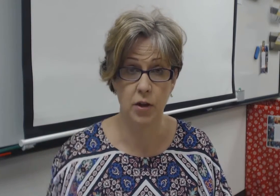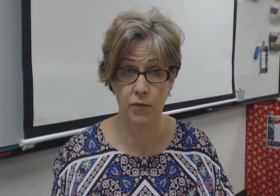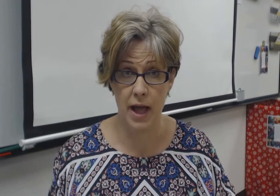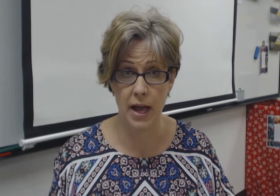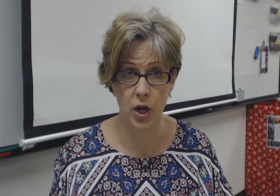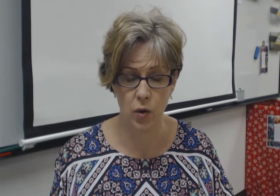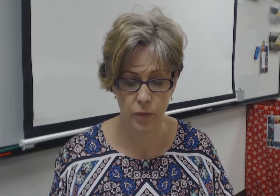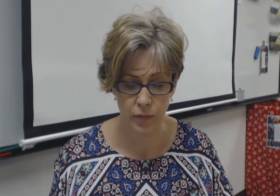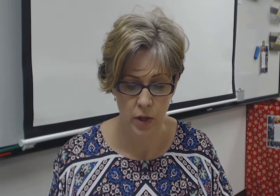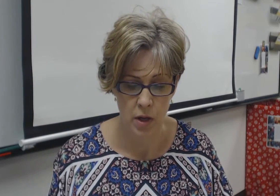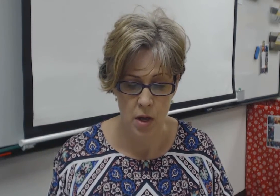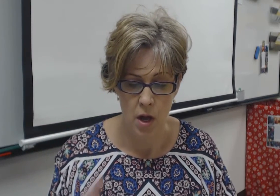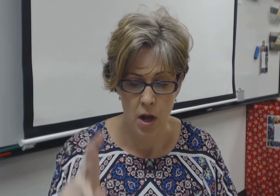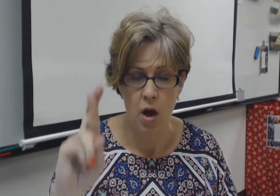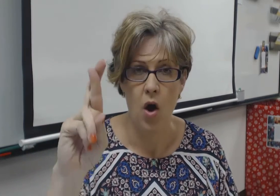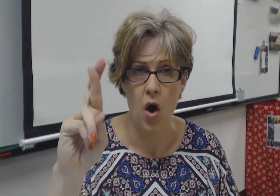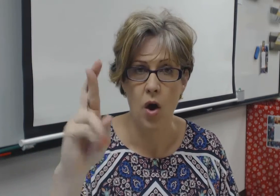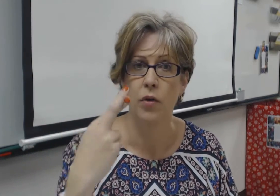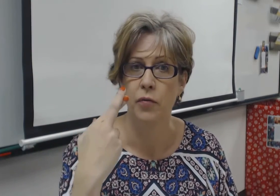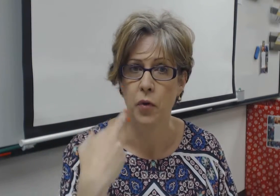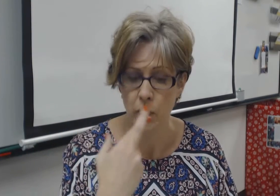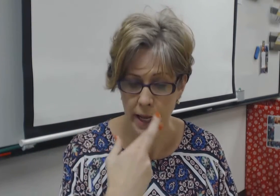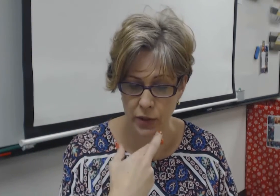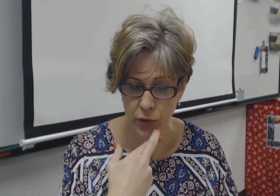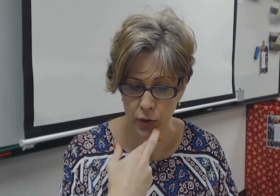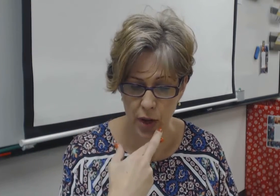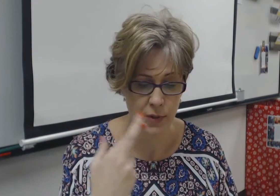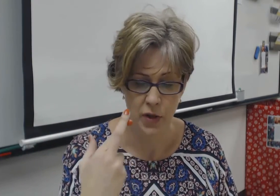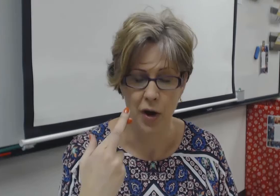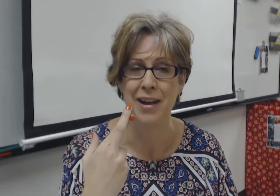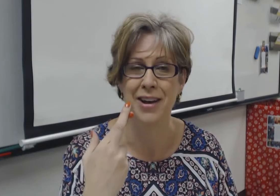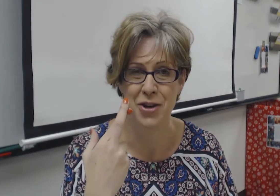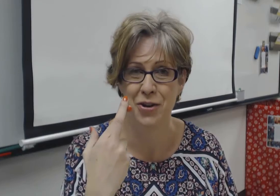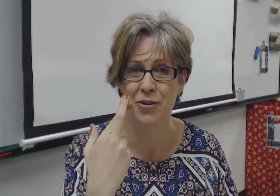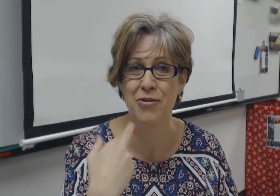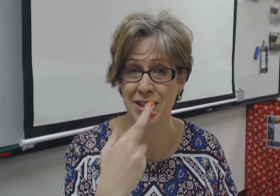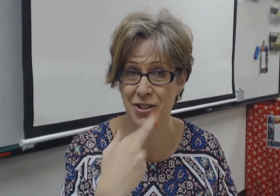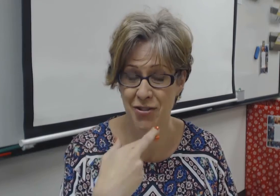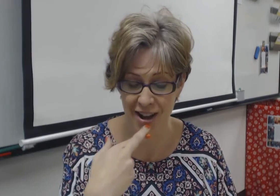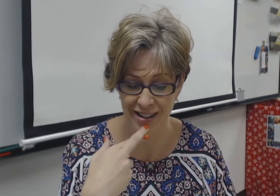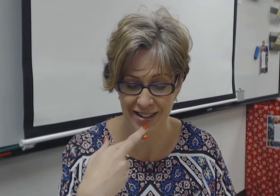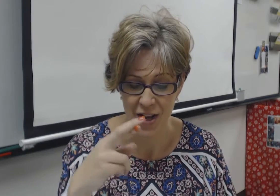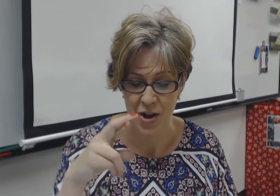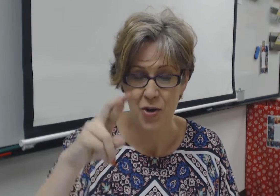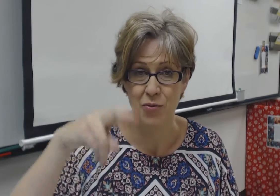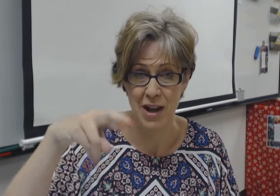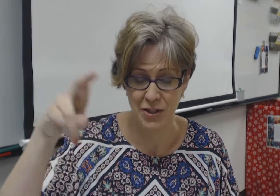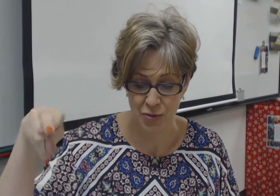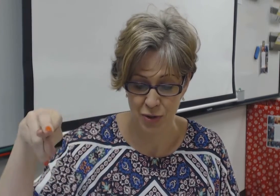our flat O. R for restroom, restaurant,